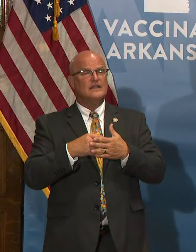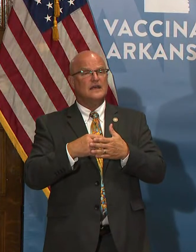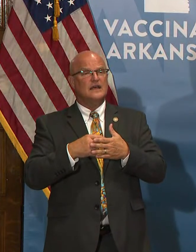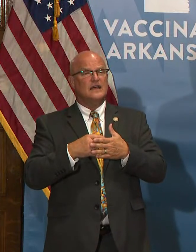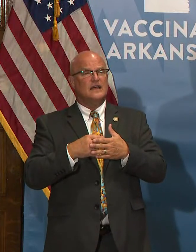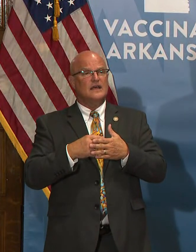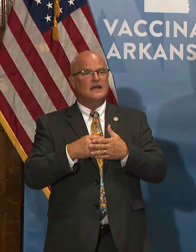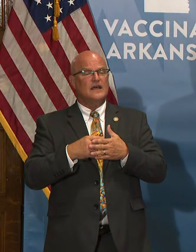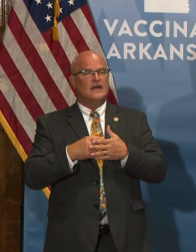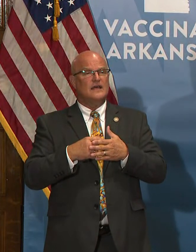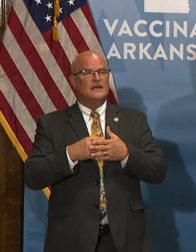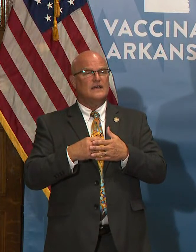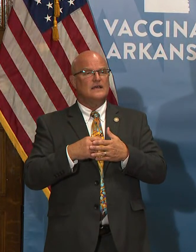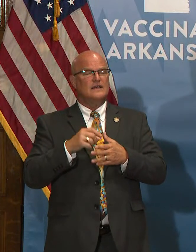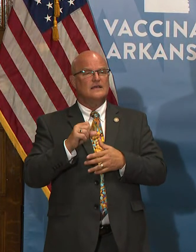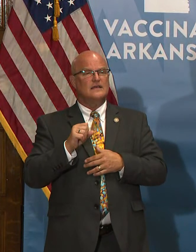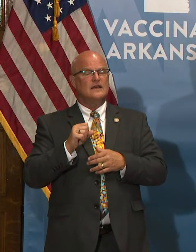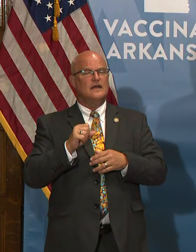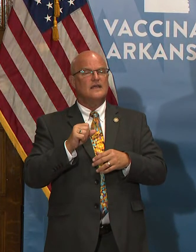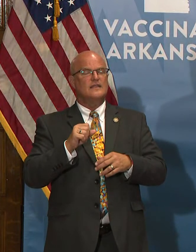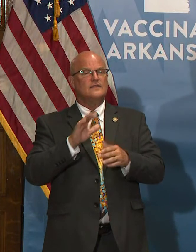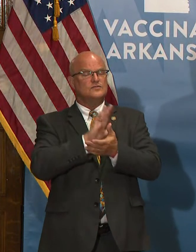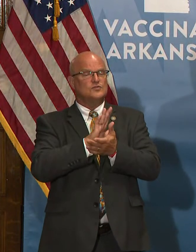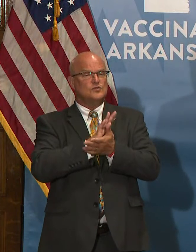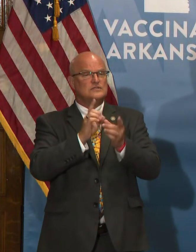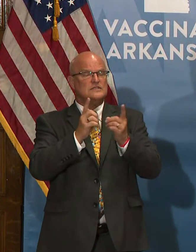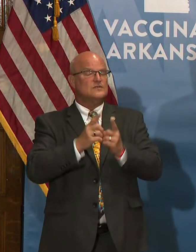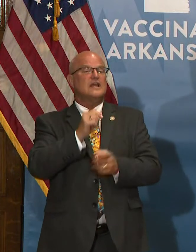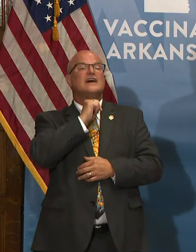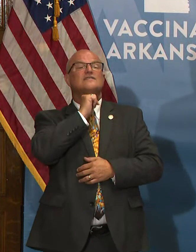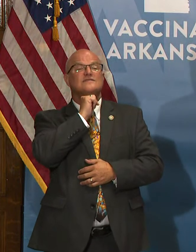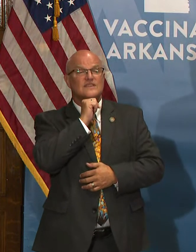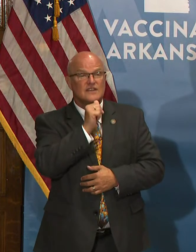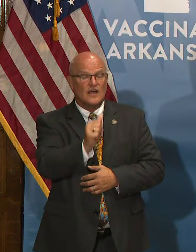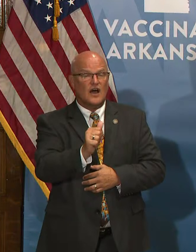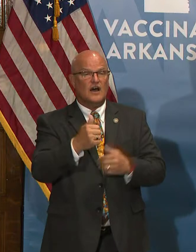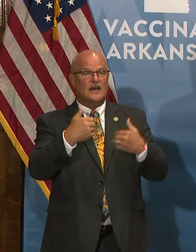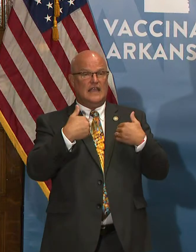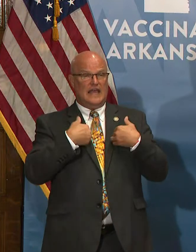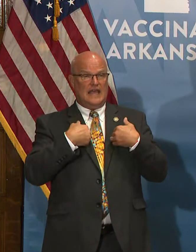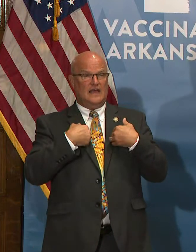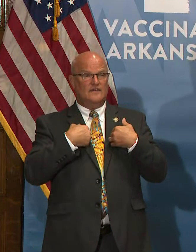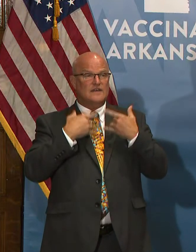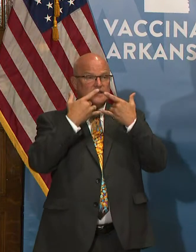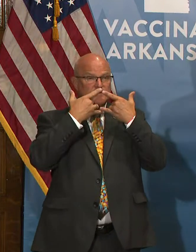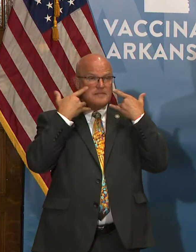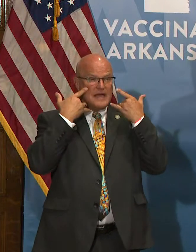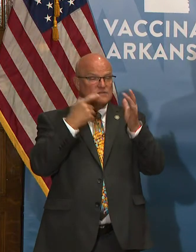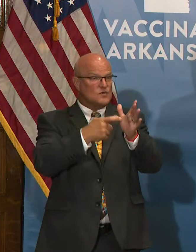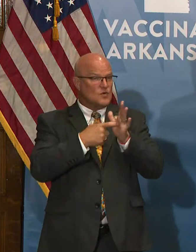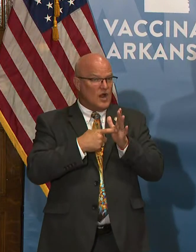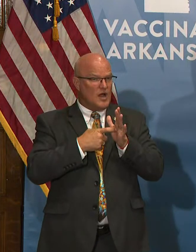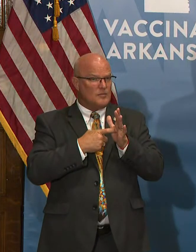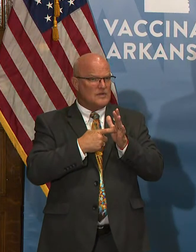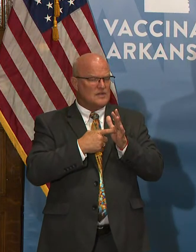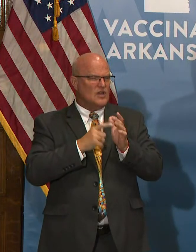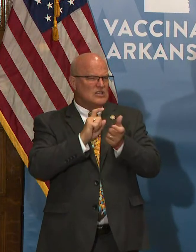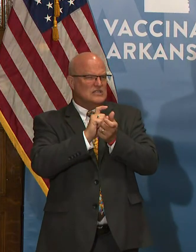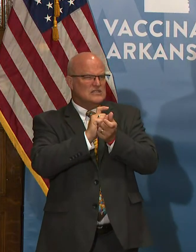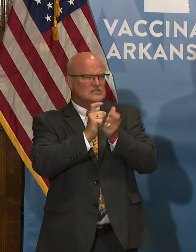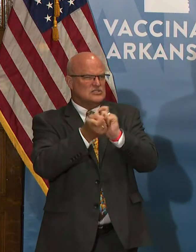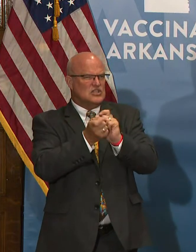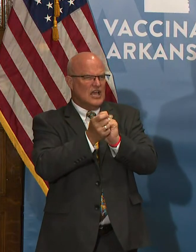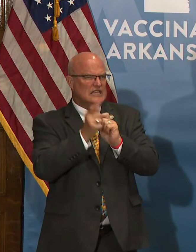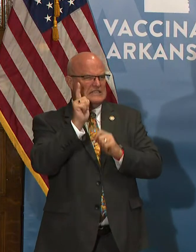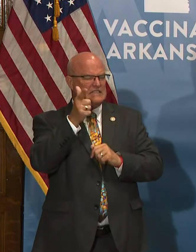have not enacted mask requirements for inside school districts? And when do we expect to see some changes compared to